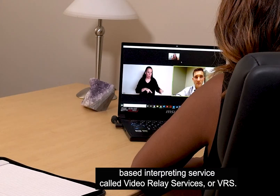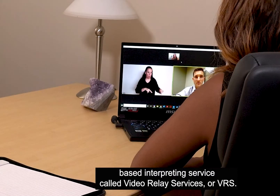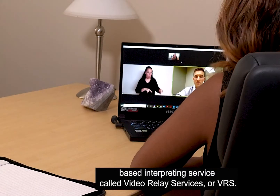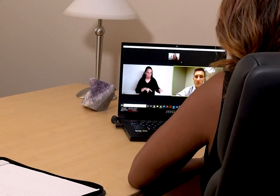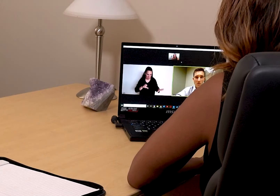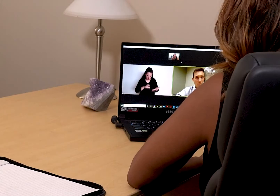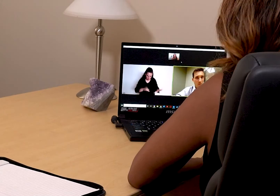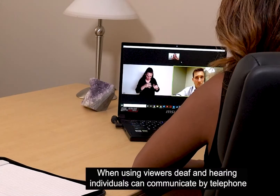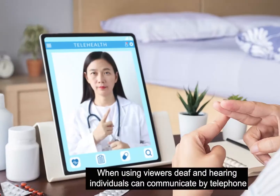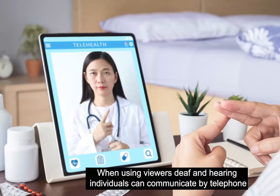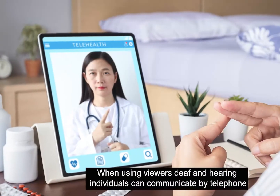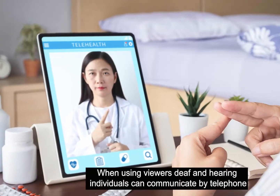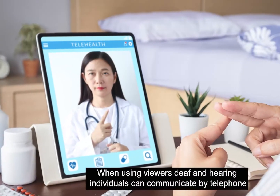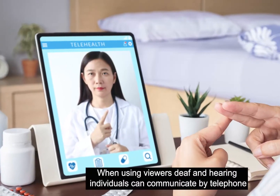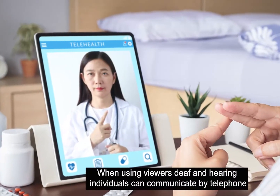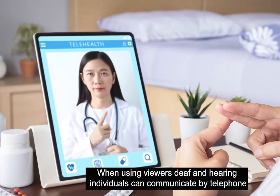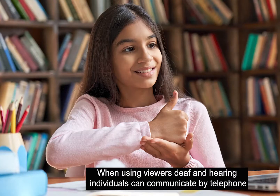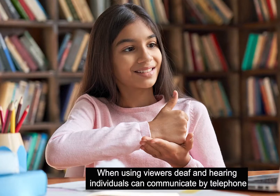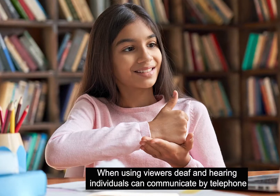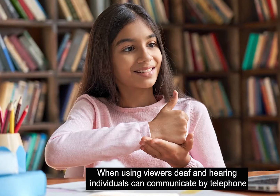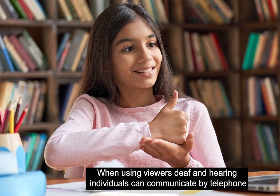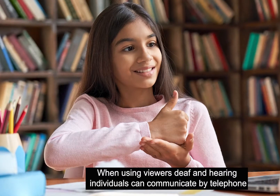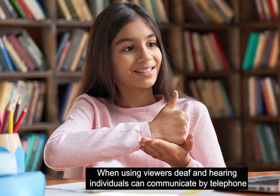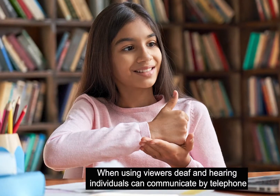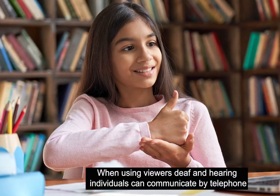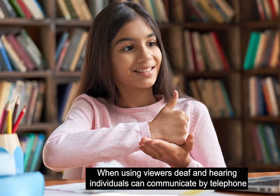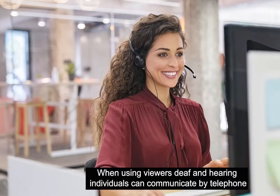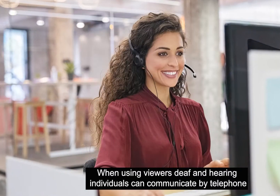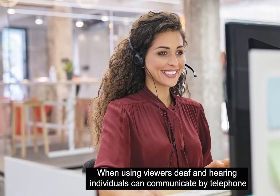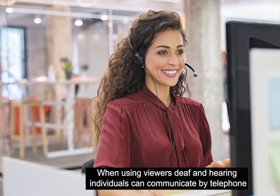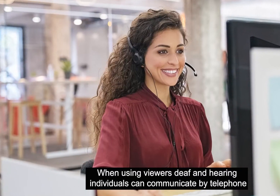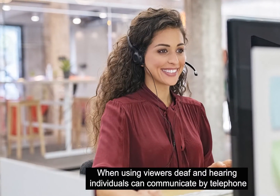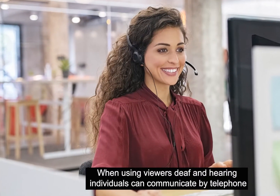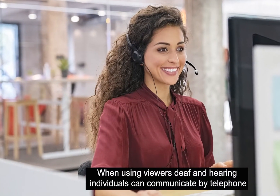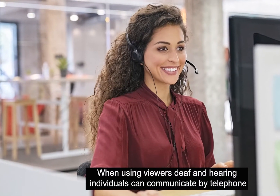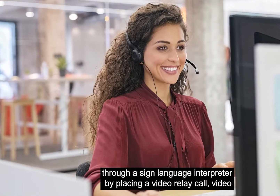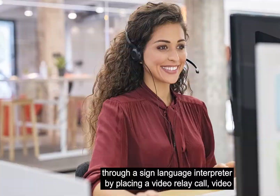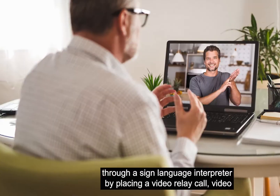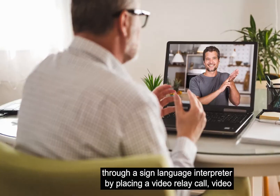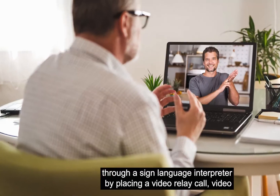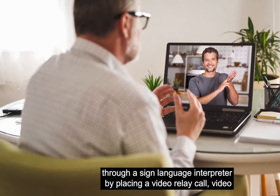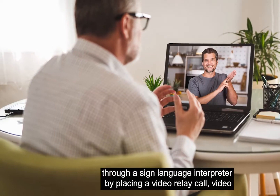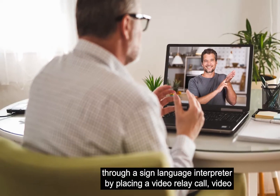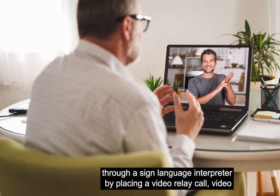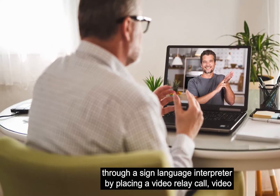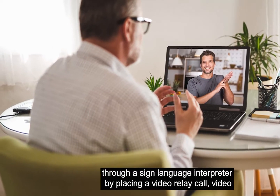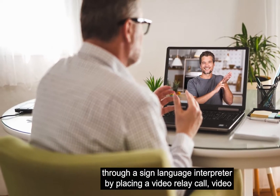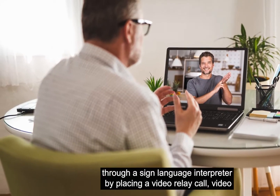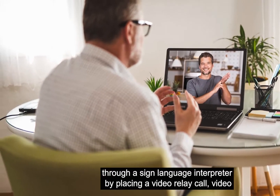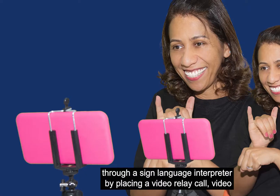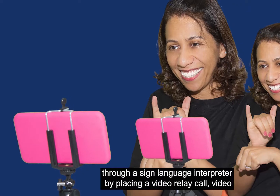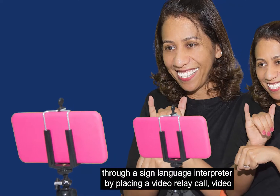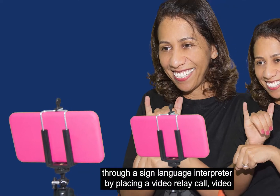or VRS. When using VRS, deaf and hearing individuals can communicate by telephone through a sign language interpreter